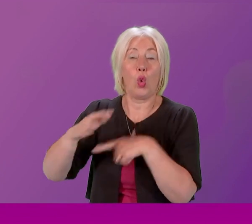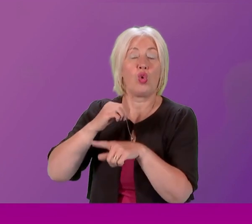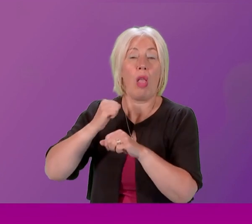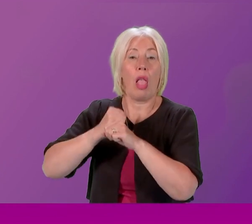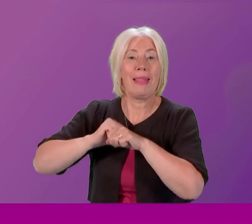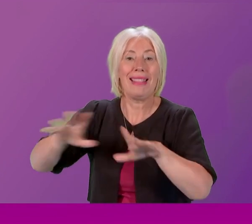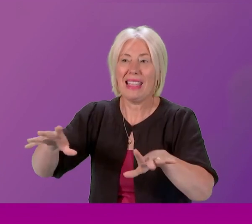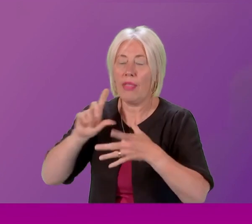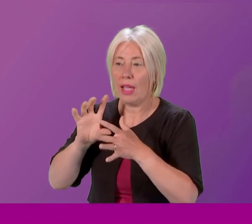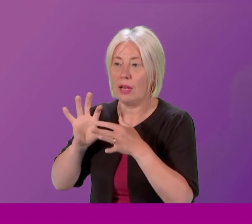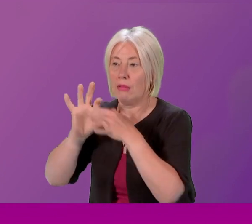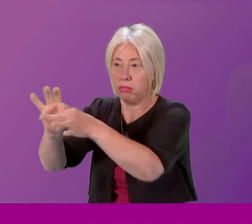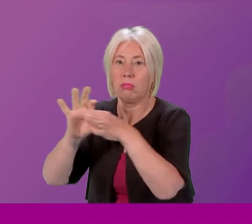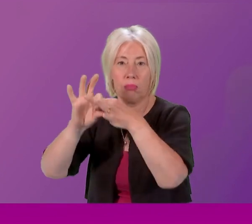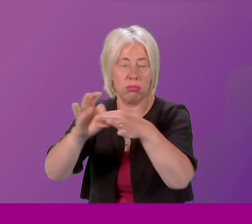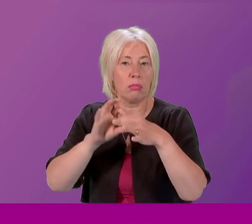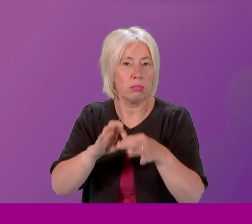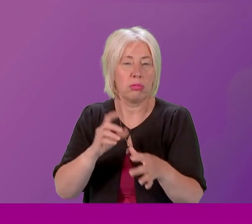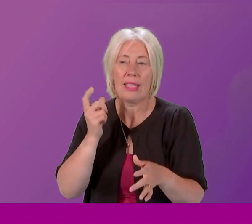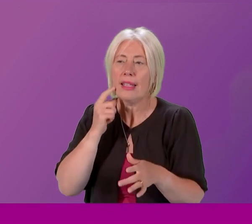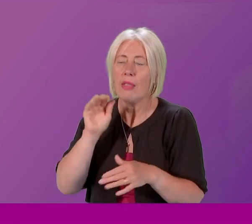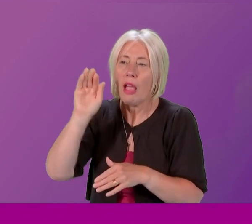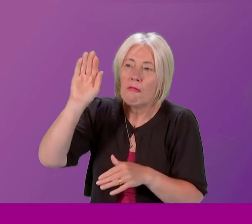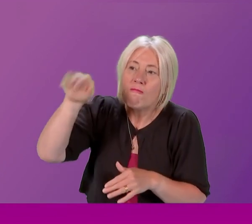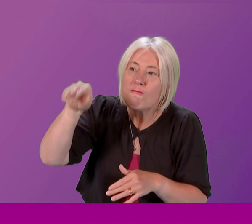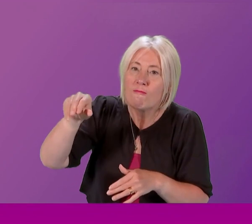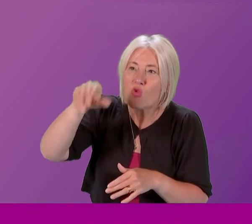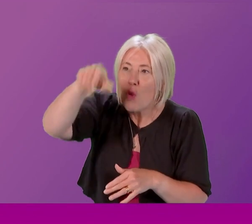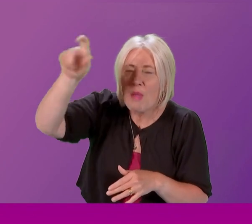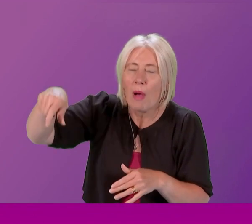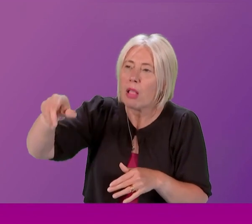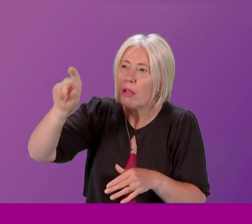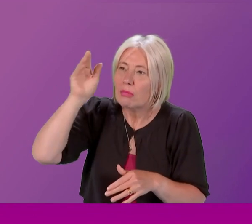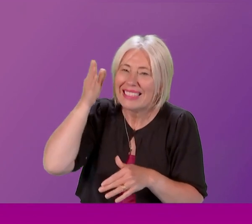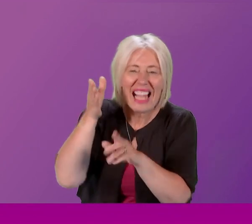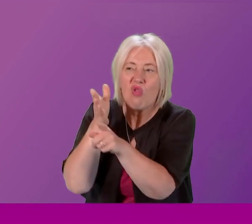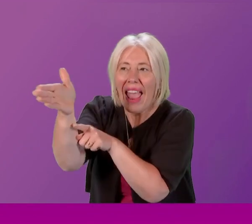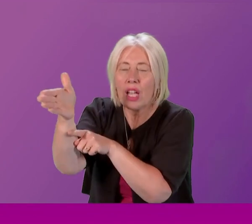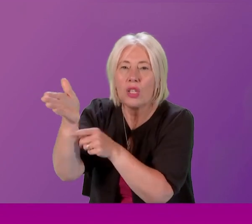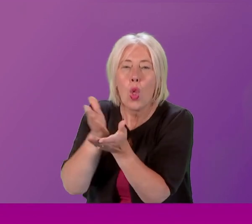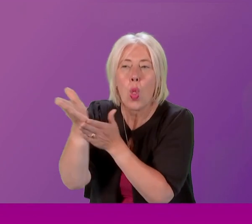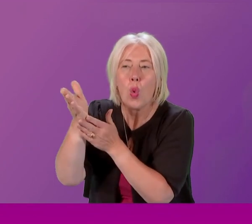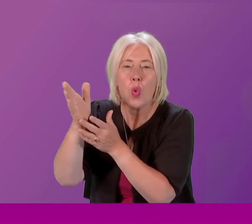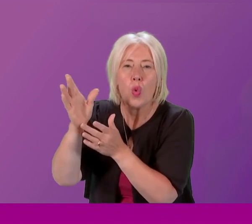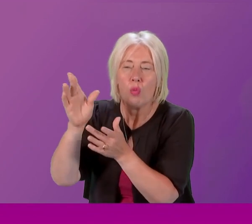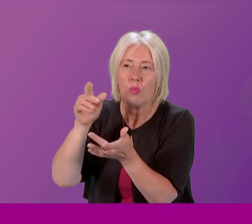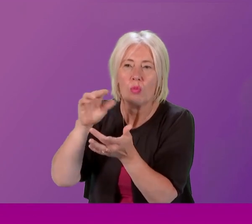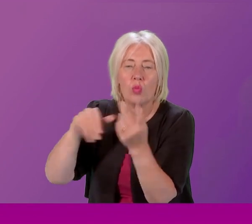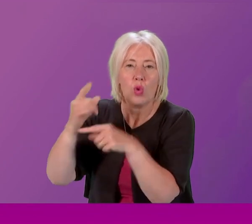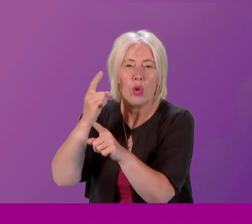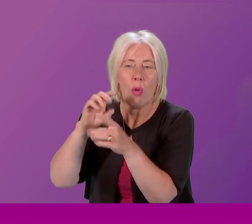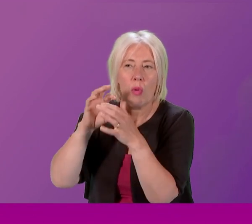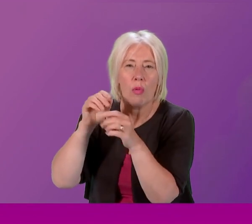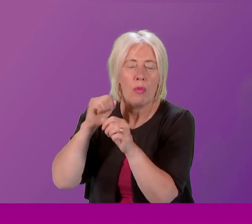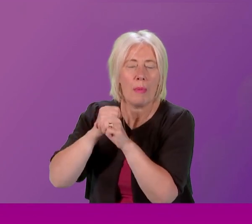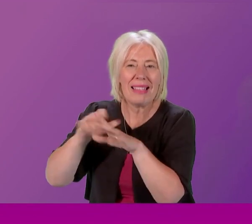make these connections directly, reaching out to different kinds of musicians and thinking, oh, you know, what might this collaboration look like?